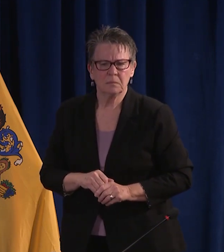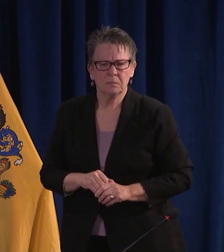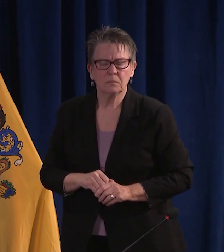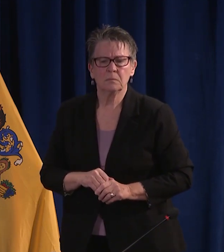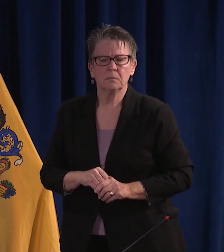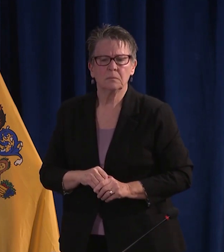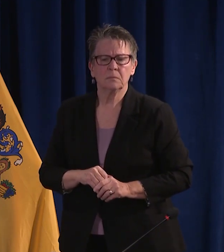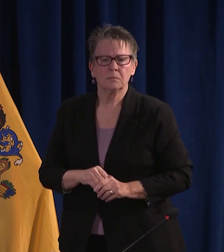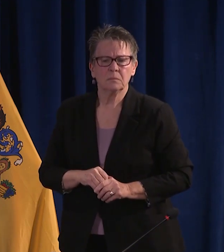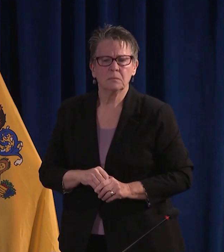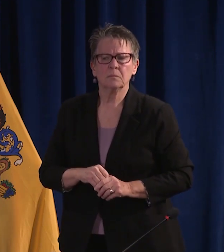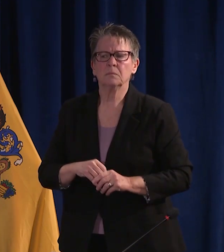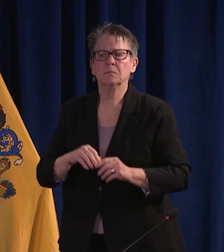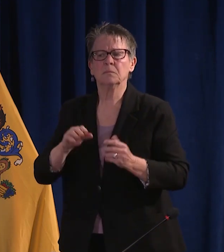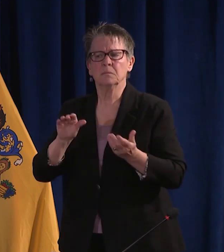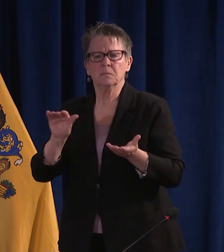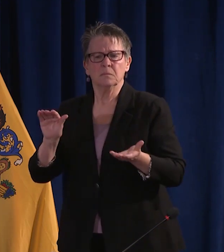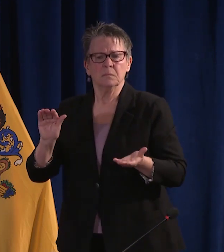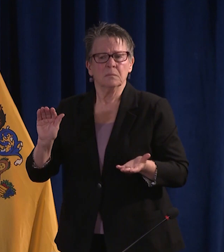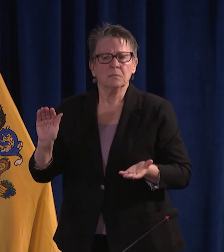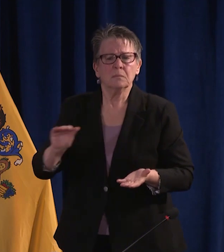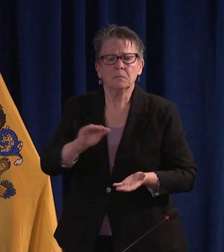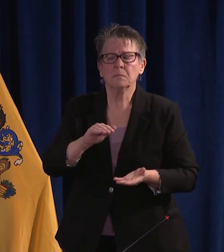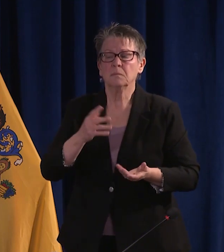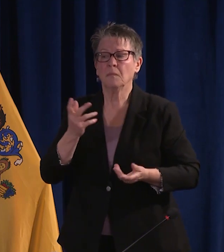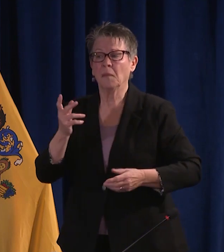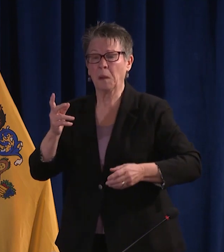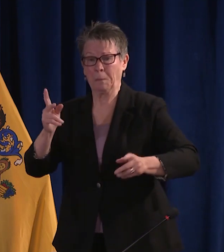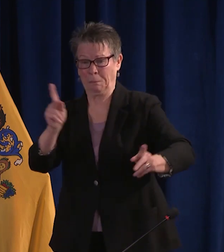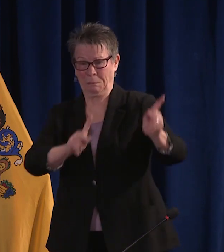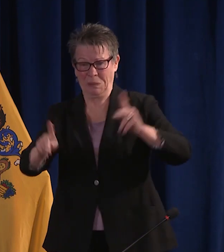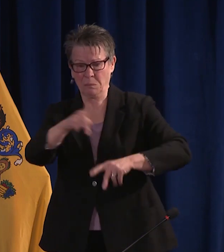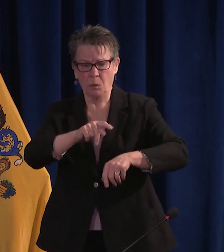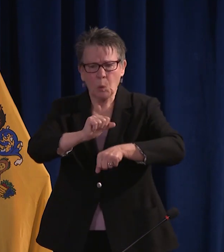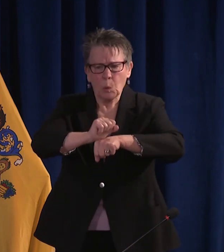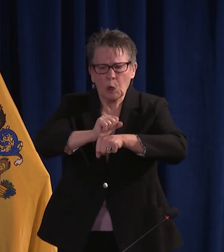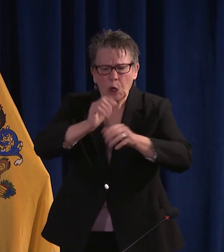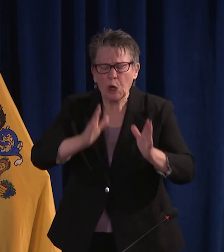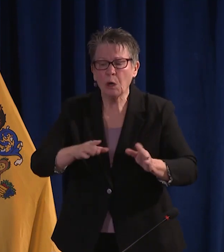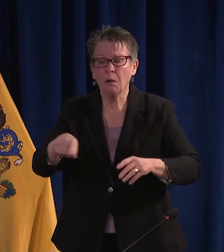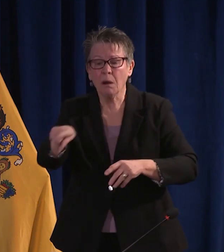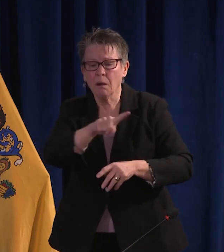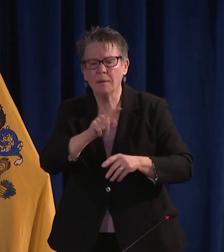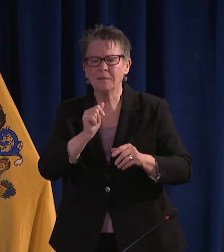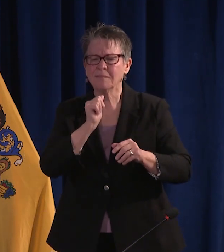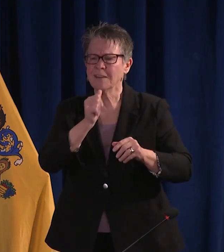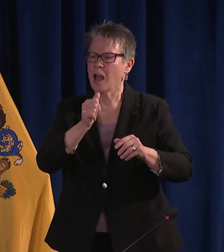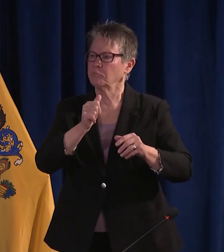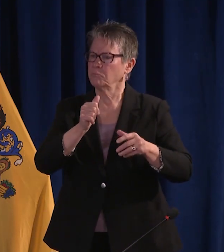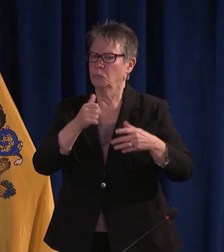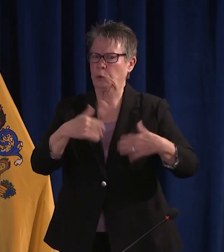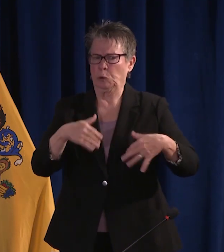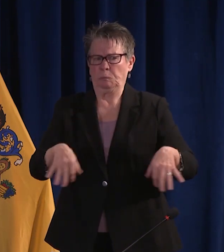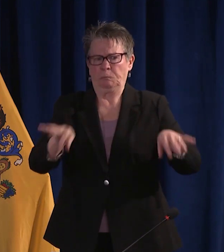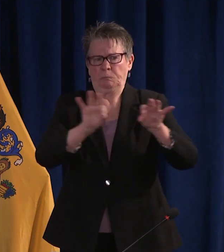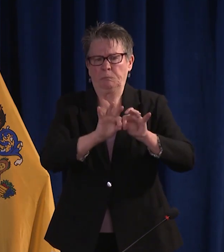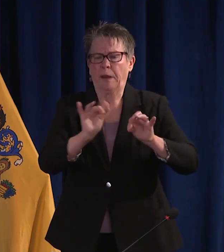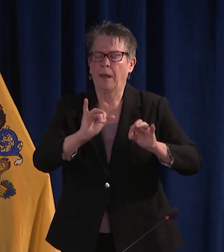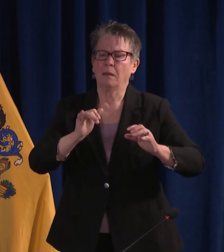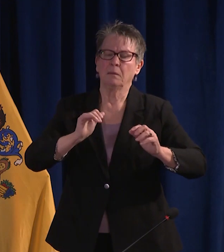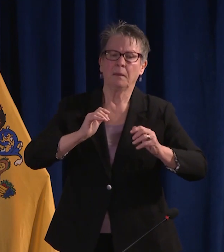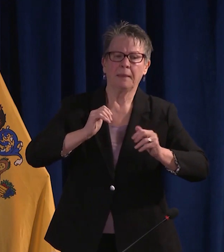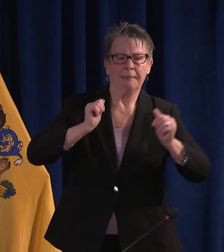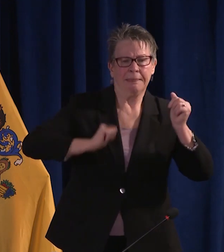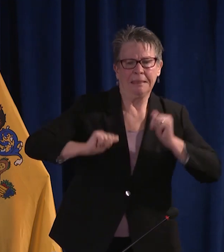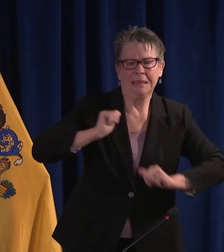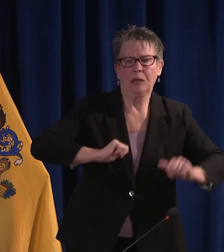and entertainment businesses may remain open until 8 p.m. if they abide by our social